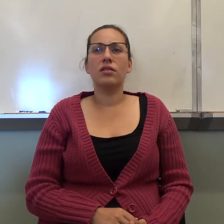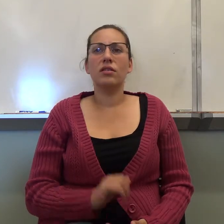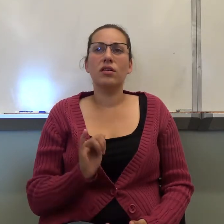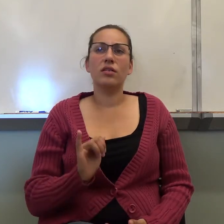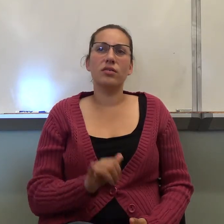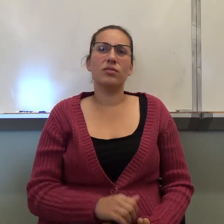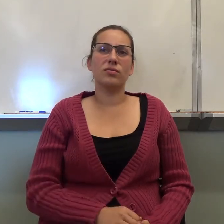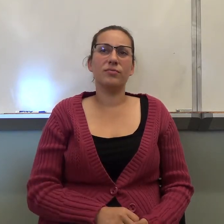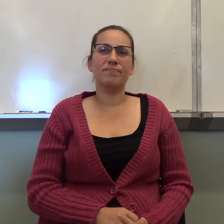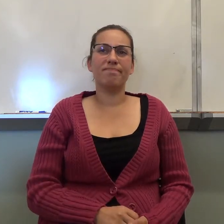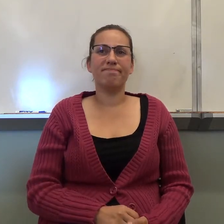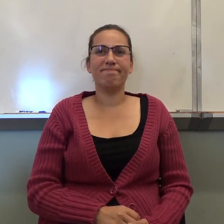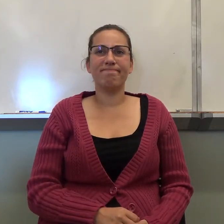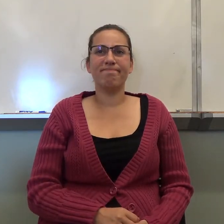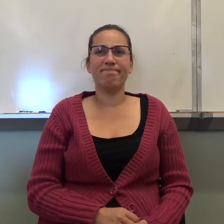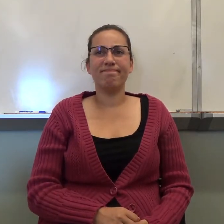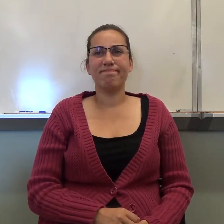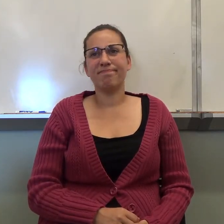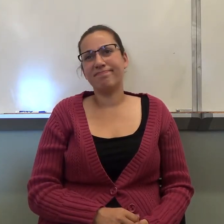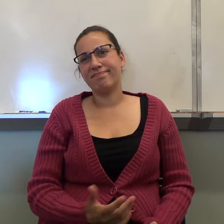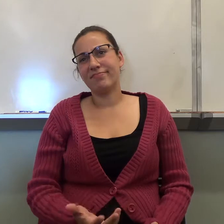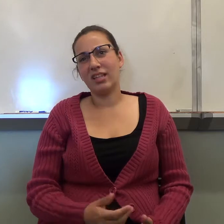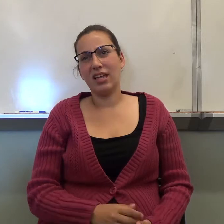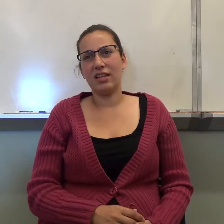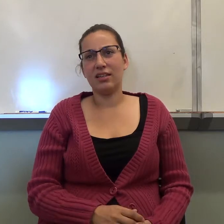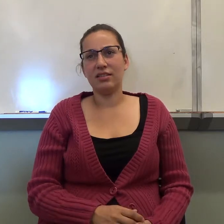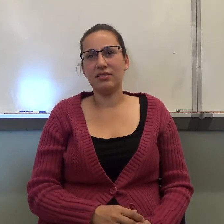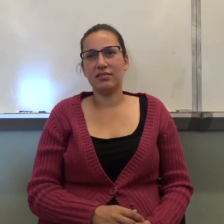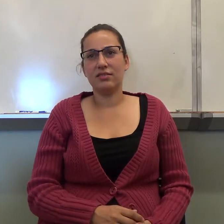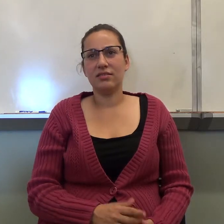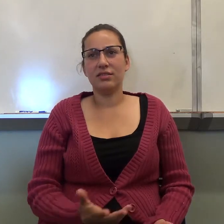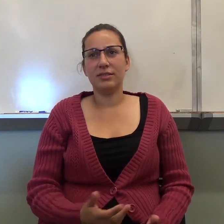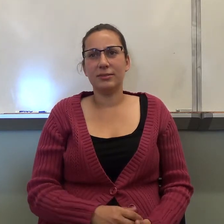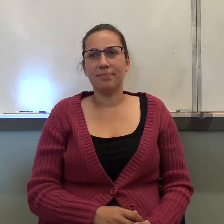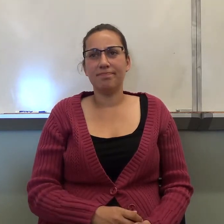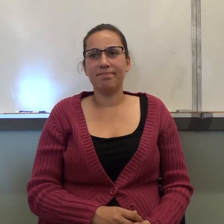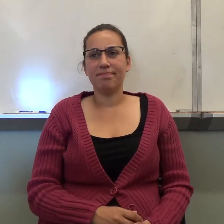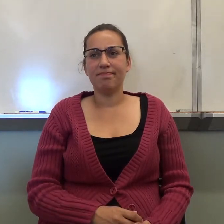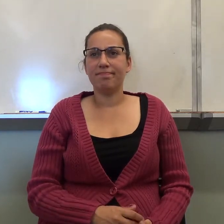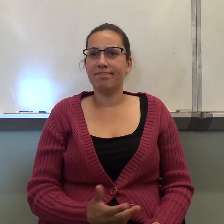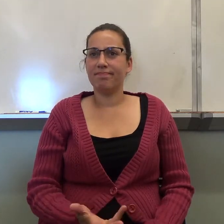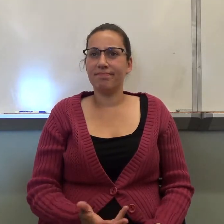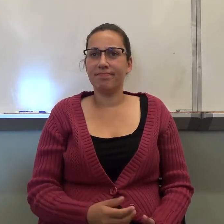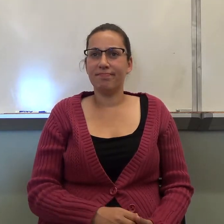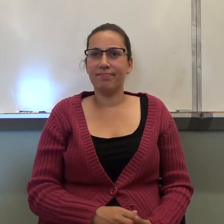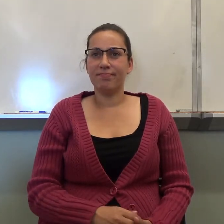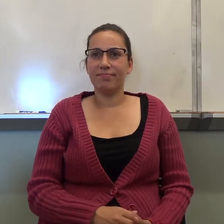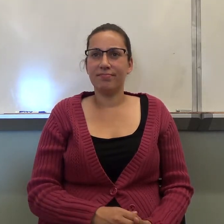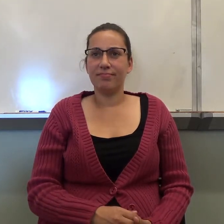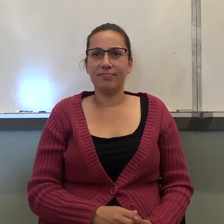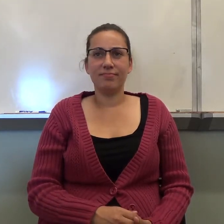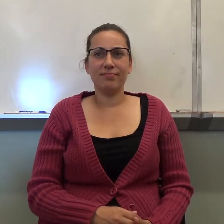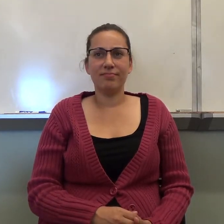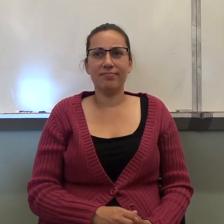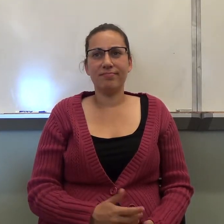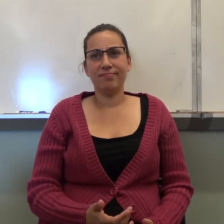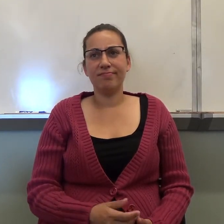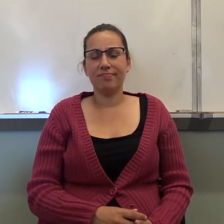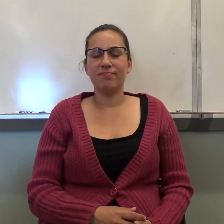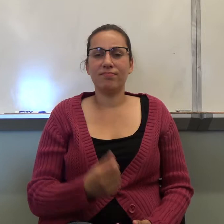what x is. That's called solving the problem, but we're not there yet. Okay, right now I want to write this in a different way. Right now